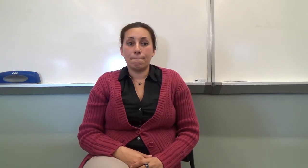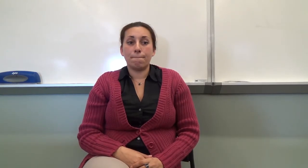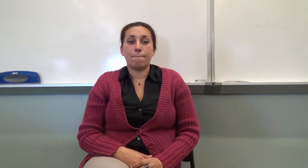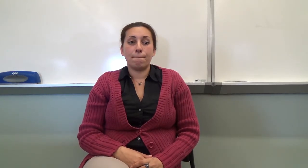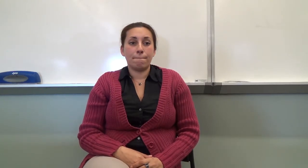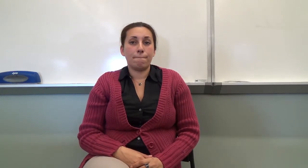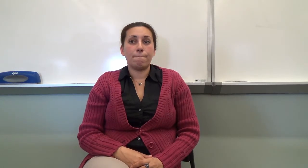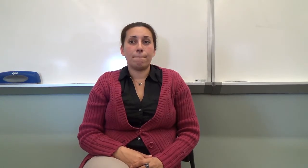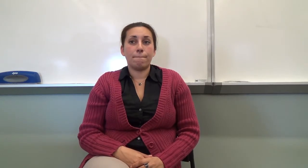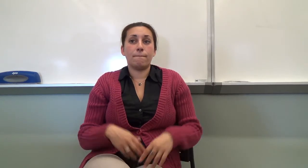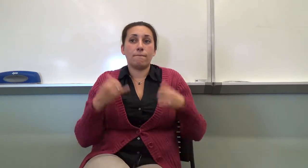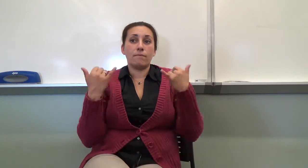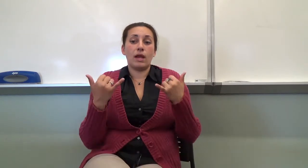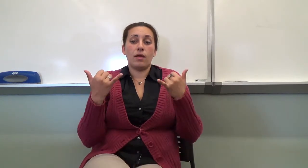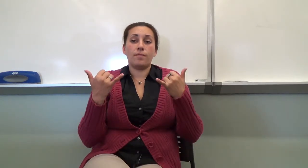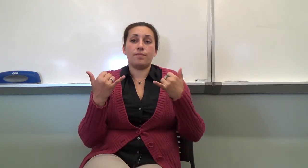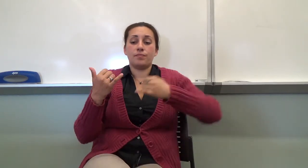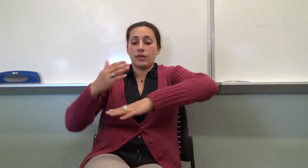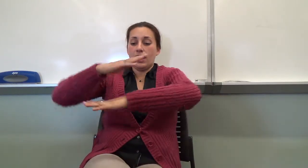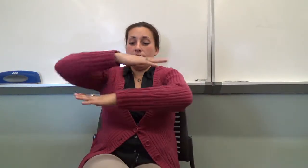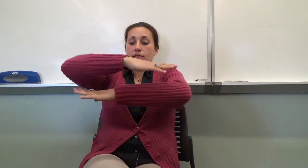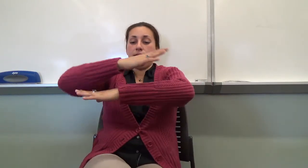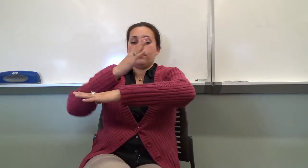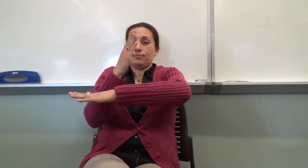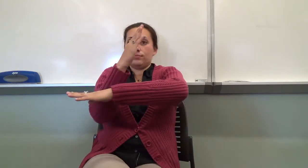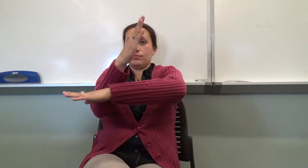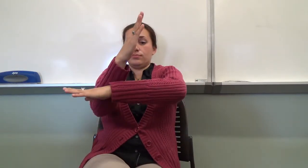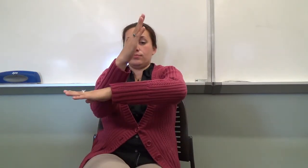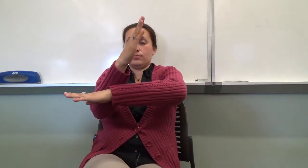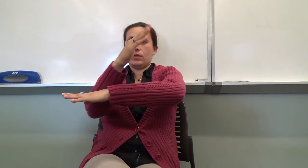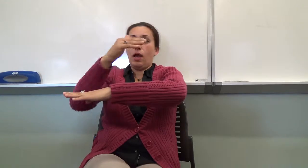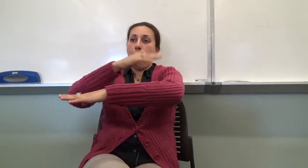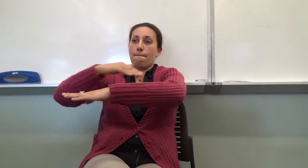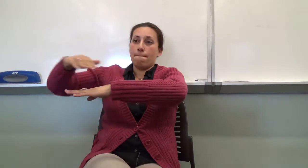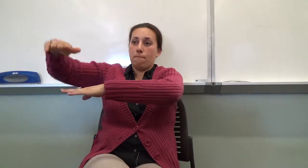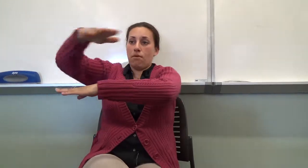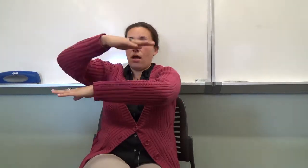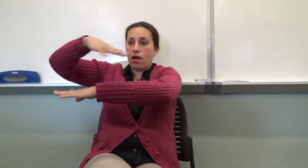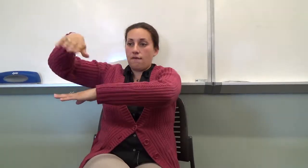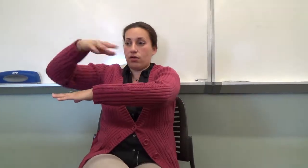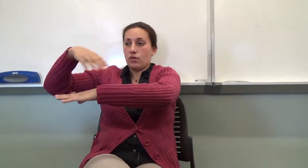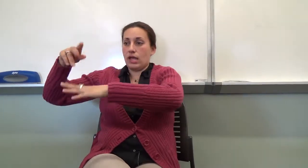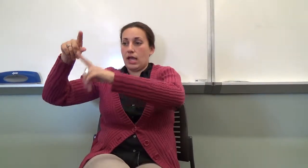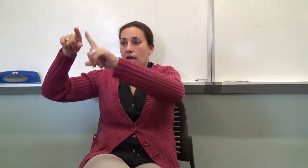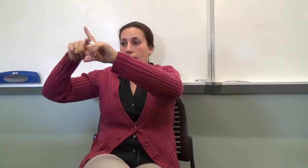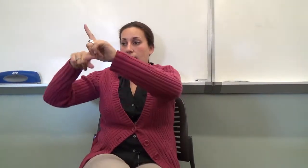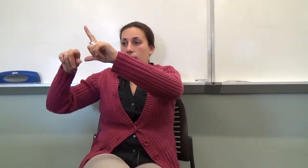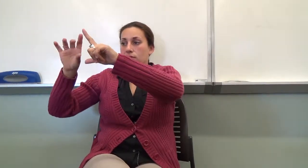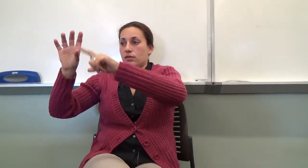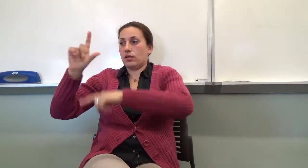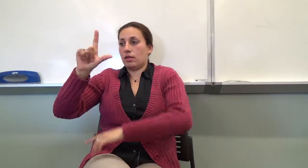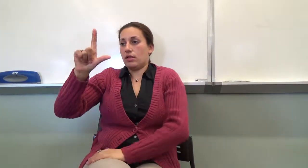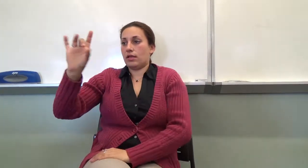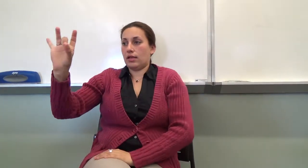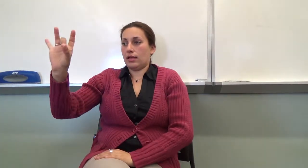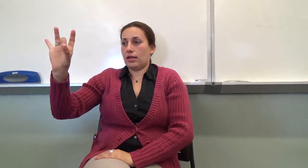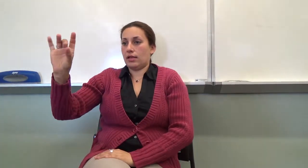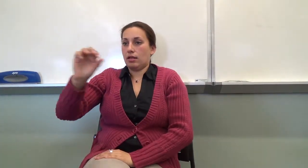Now let's go above the transversal. Okay, you've got angle 8 here. Go outside, that would be angle 4.